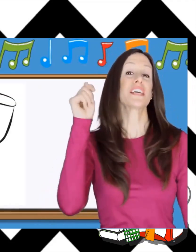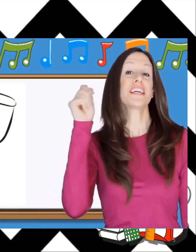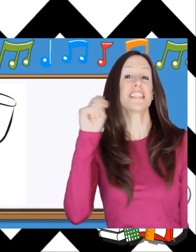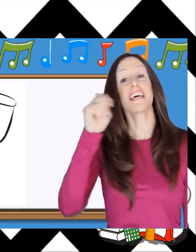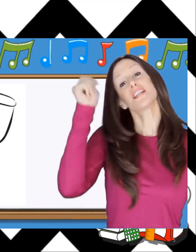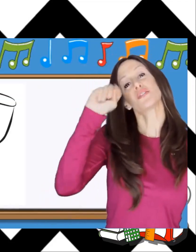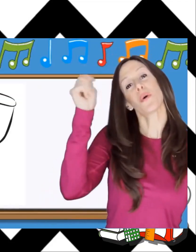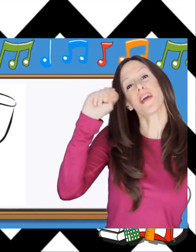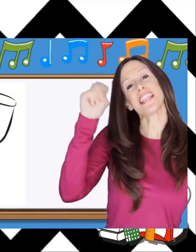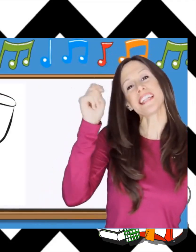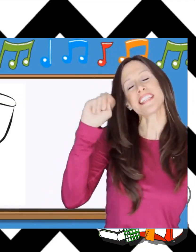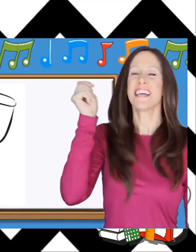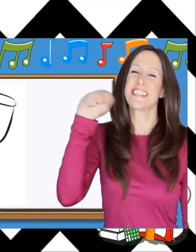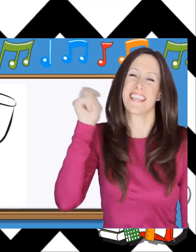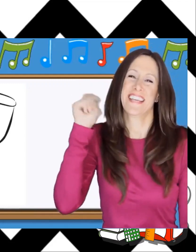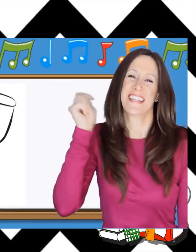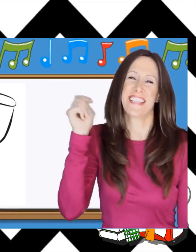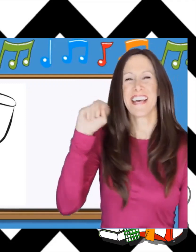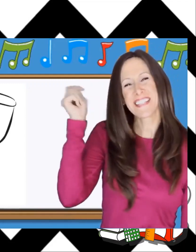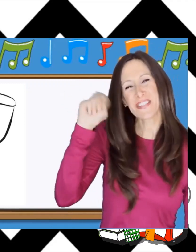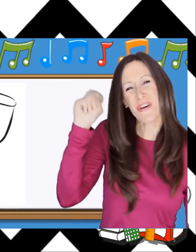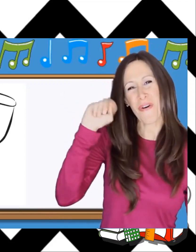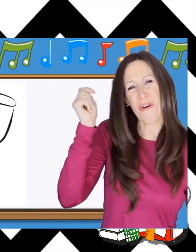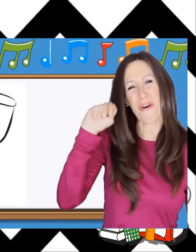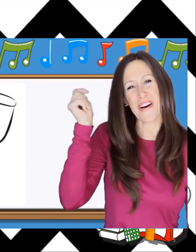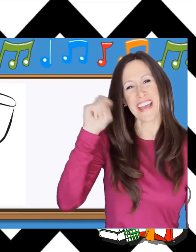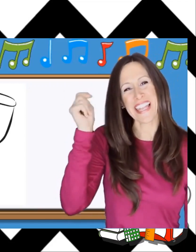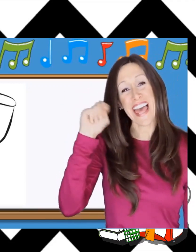for toilet,